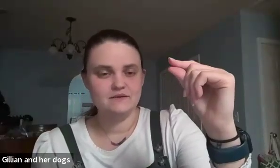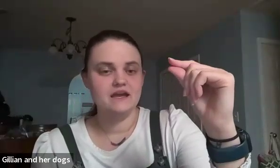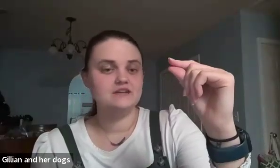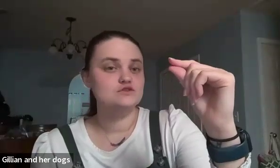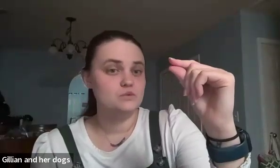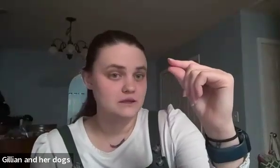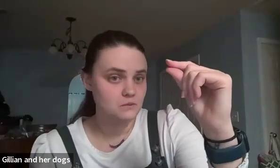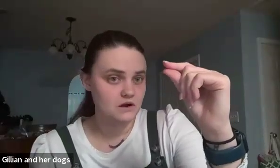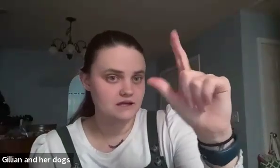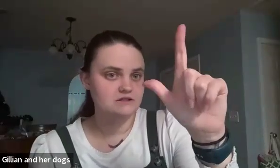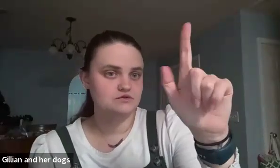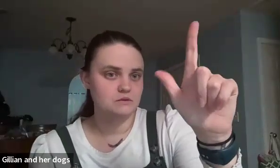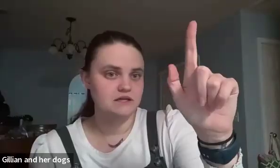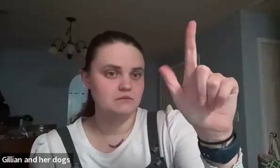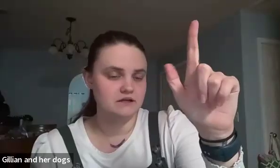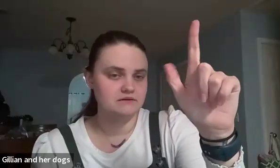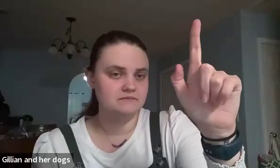Then we had 21, so 21.